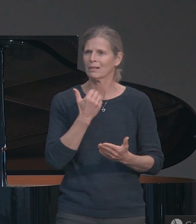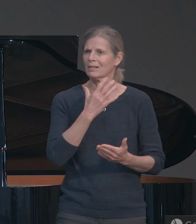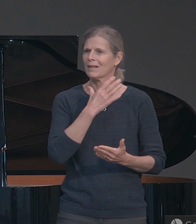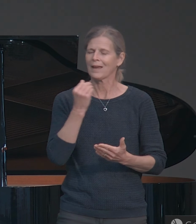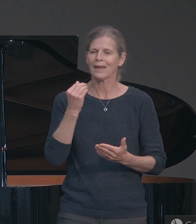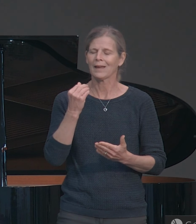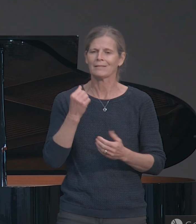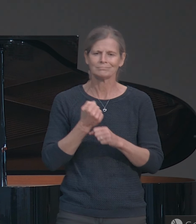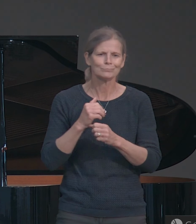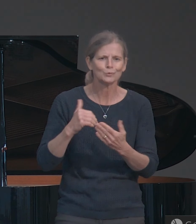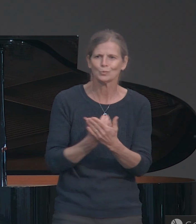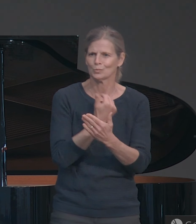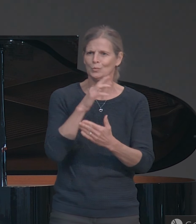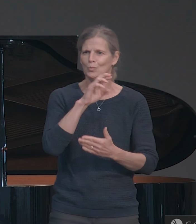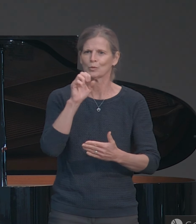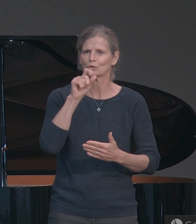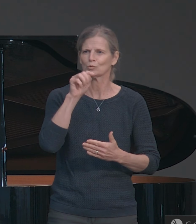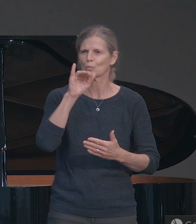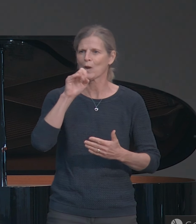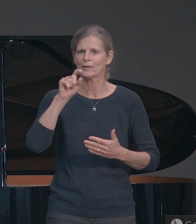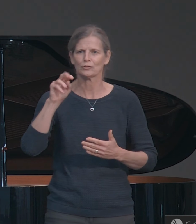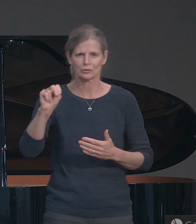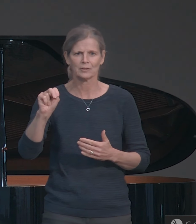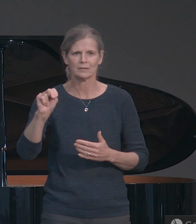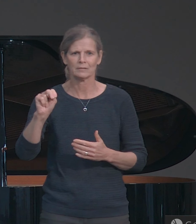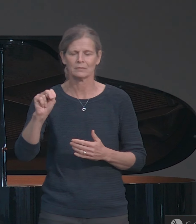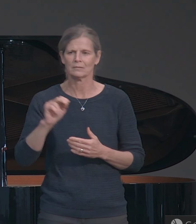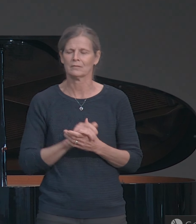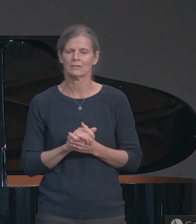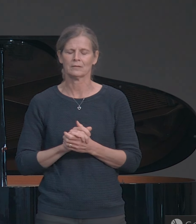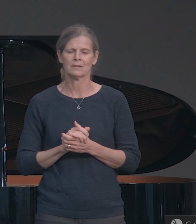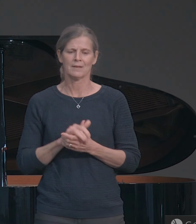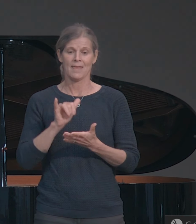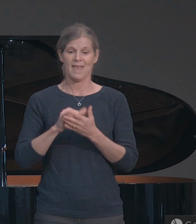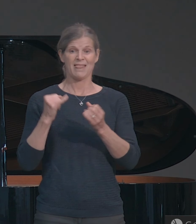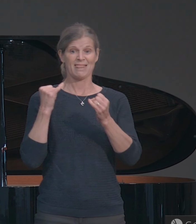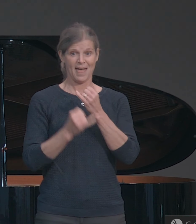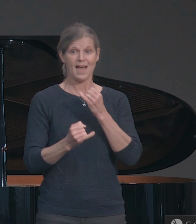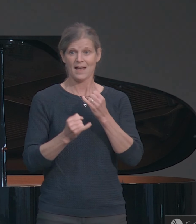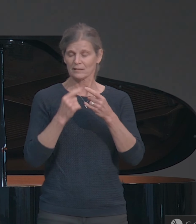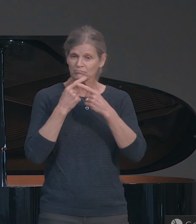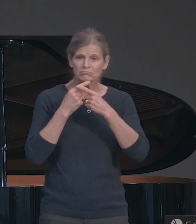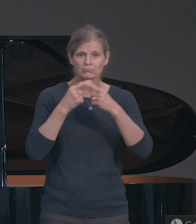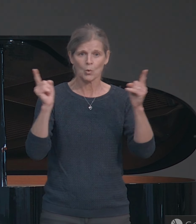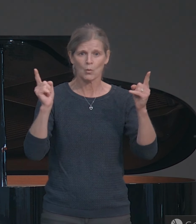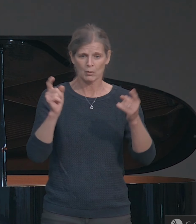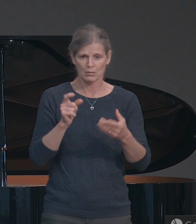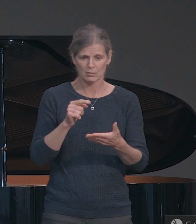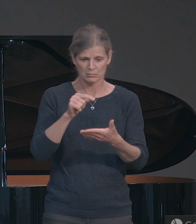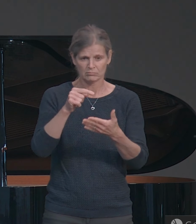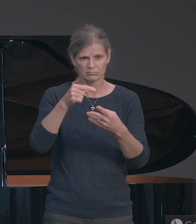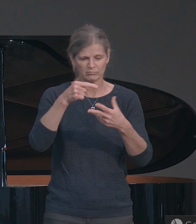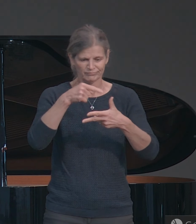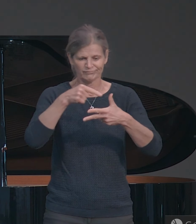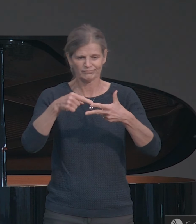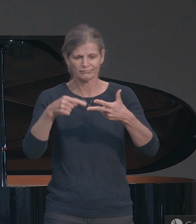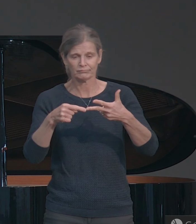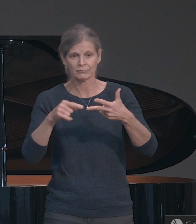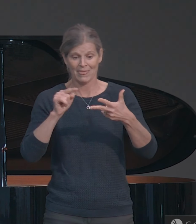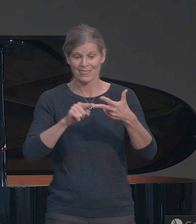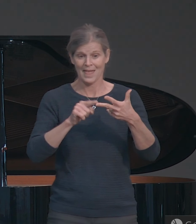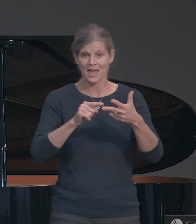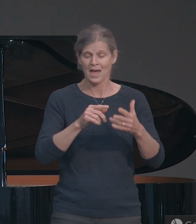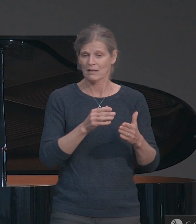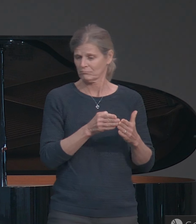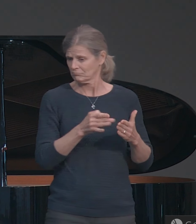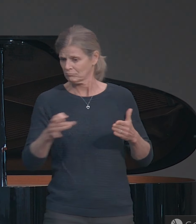and restoration. This last oracle, which goes to the end of the book, is